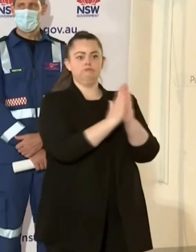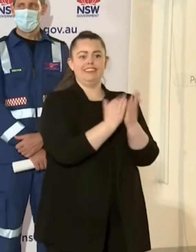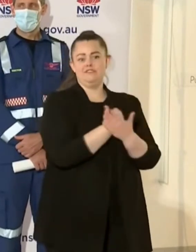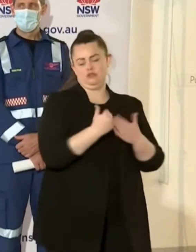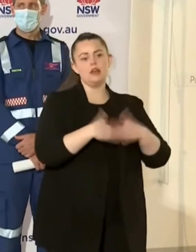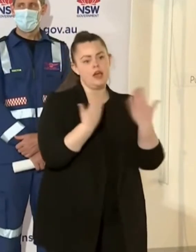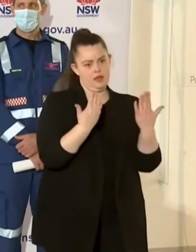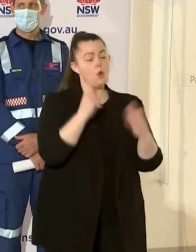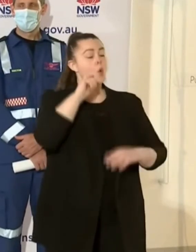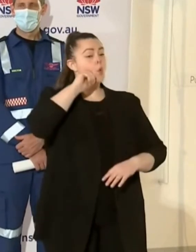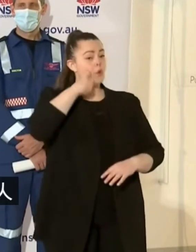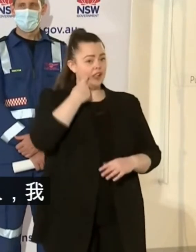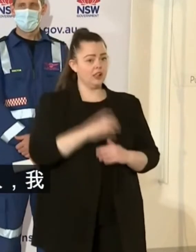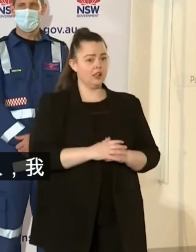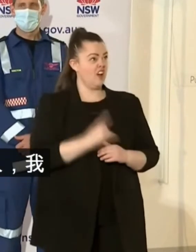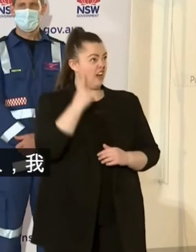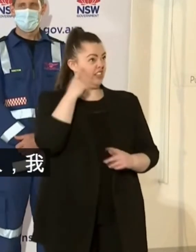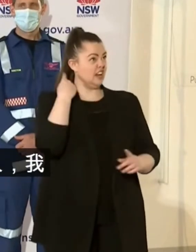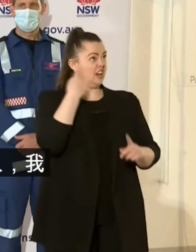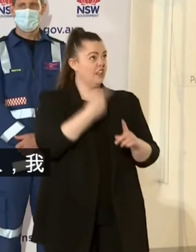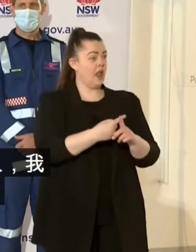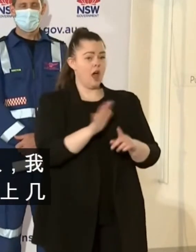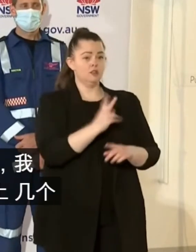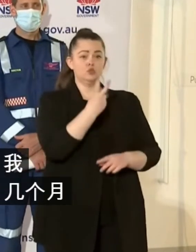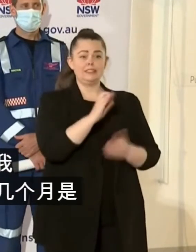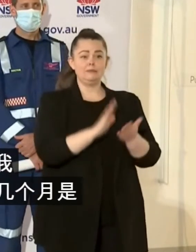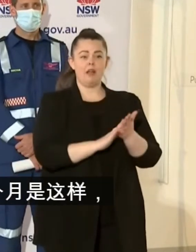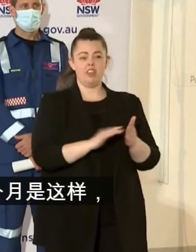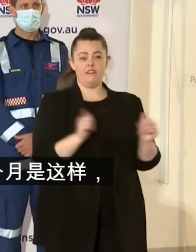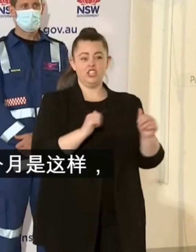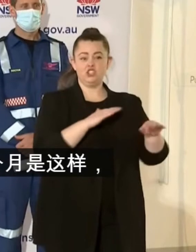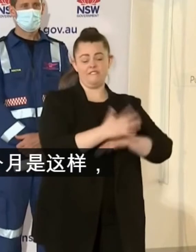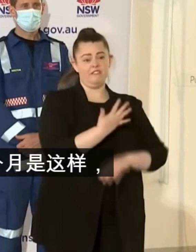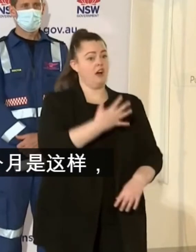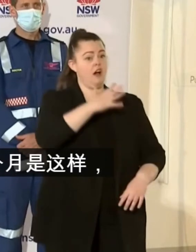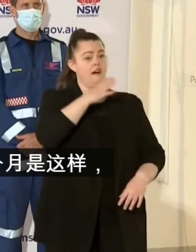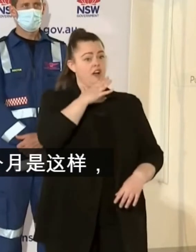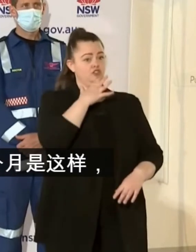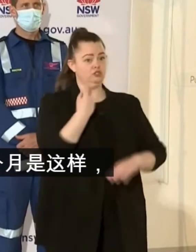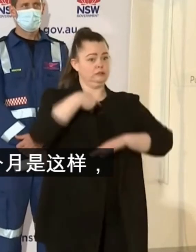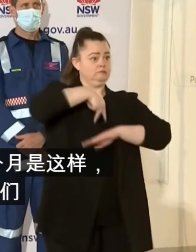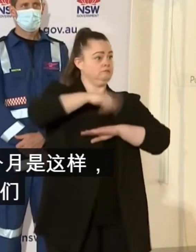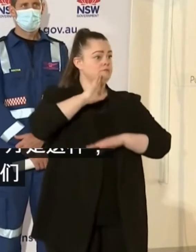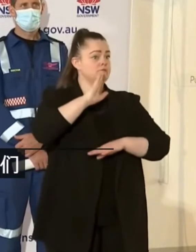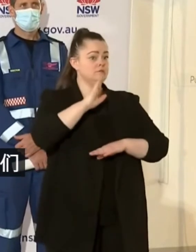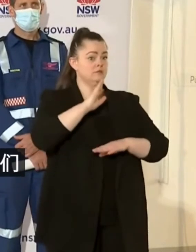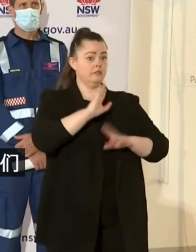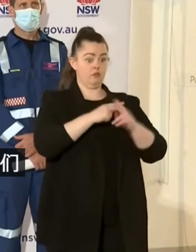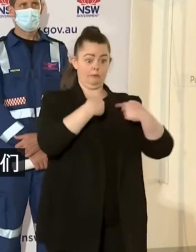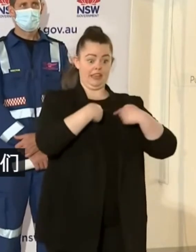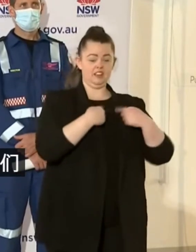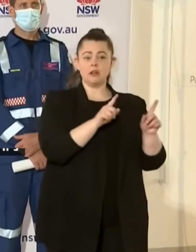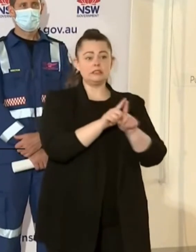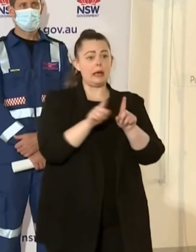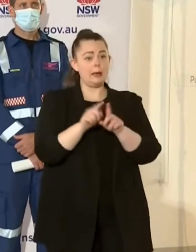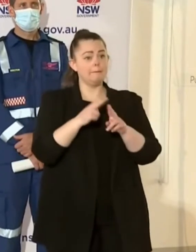about 500 and something press conference I've done in the last 20 months, so, and it would be similar for the Premier. So I think we will continue to